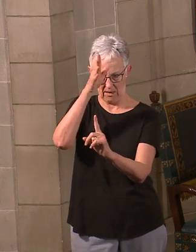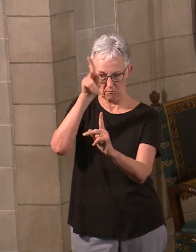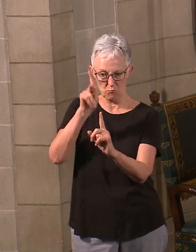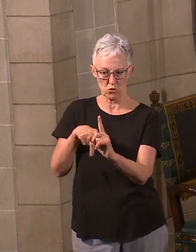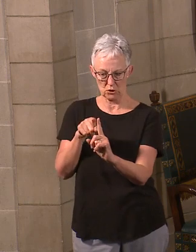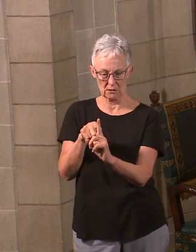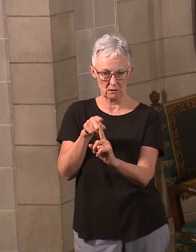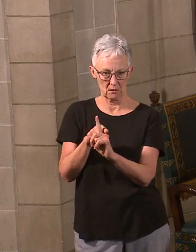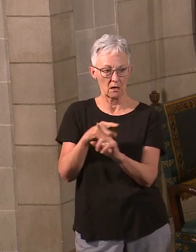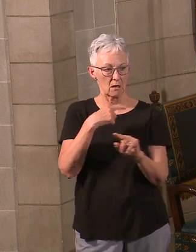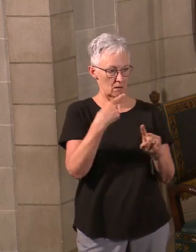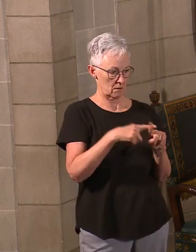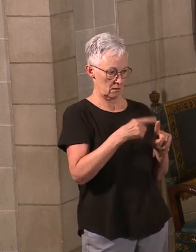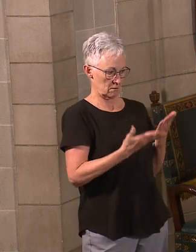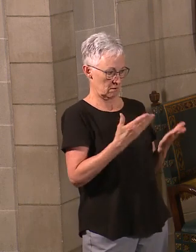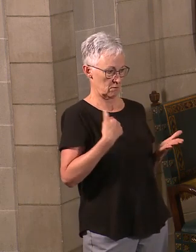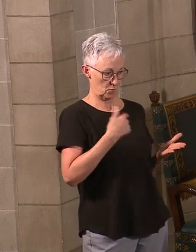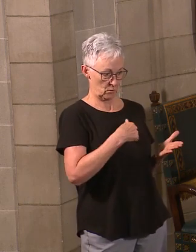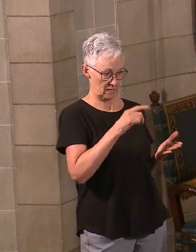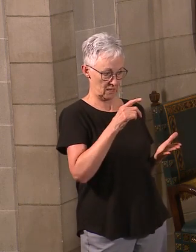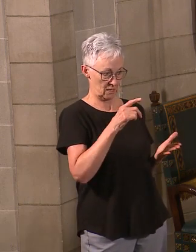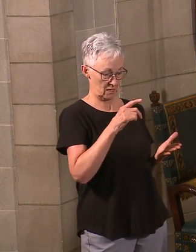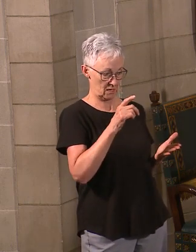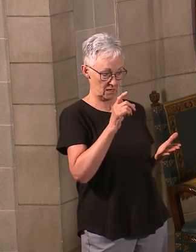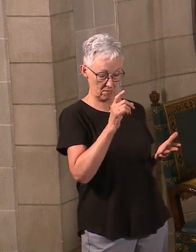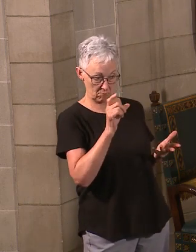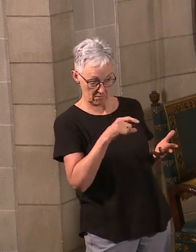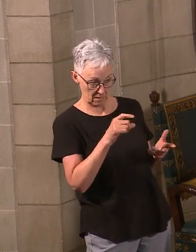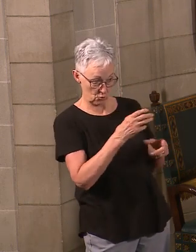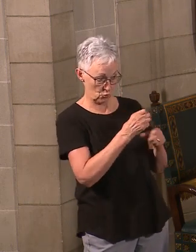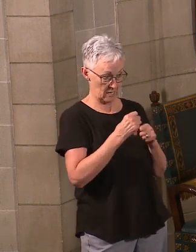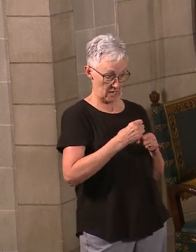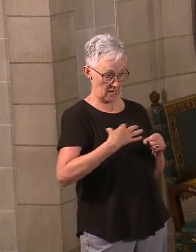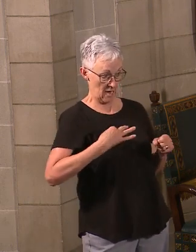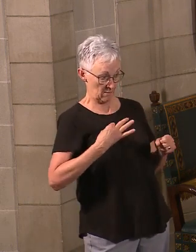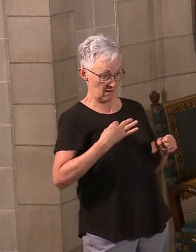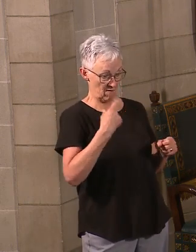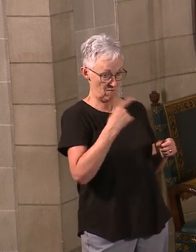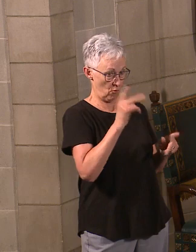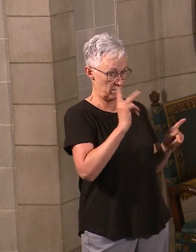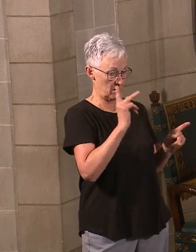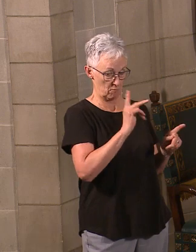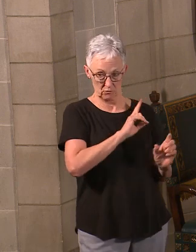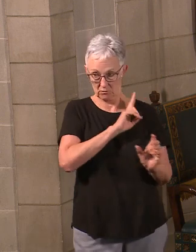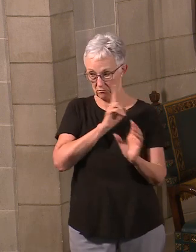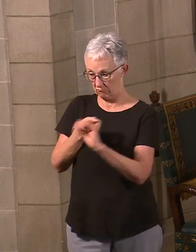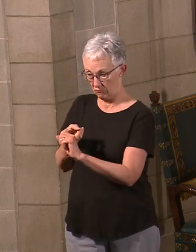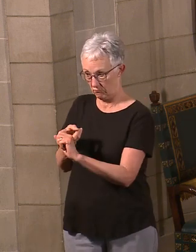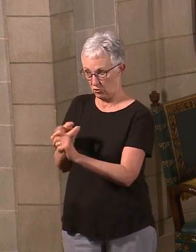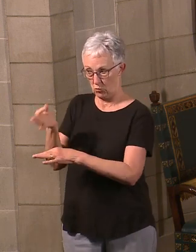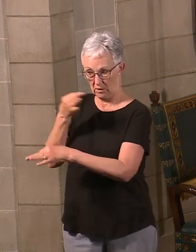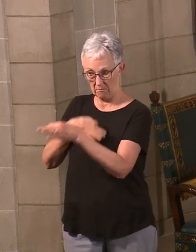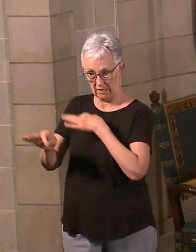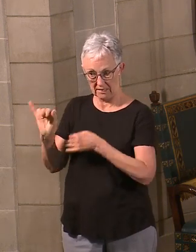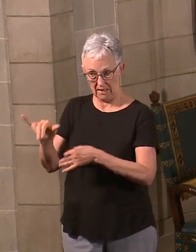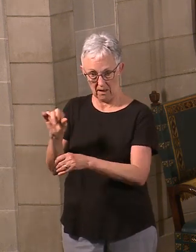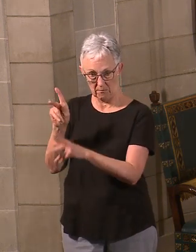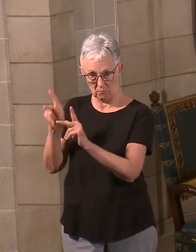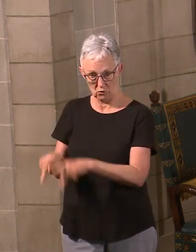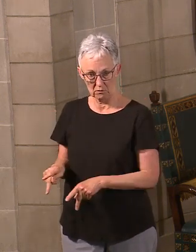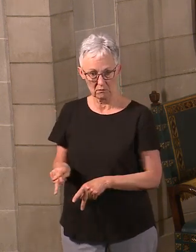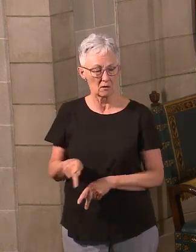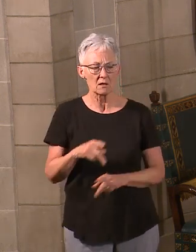to be able to fill in people who may be quarantined. So I would say for the first one, again, this is why Lancaster County Public Health does the investigation. So